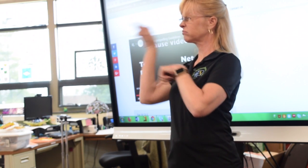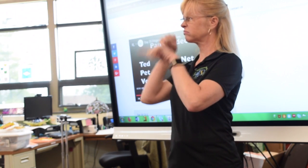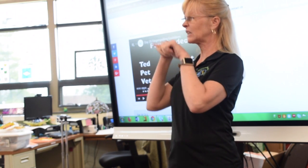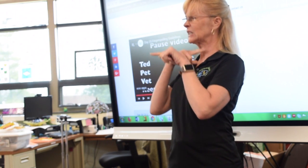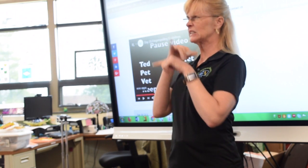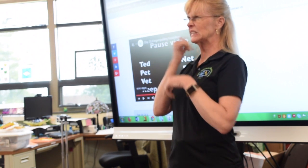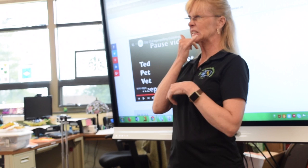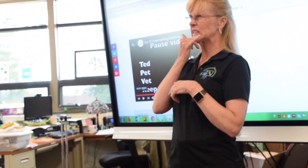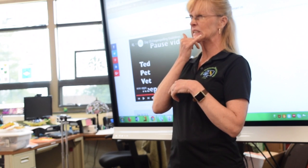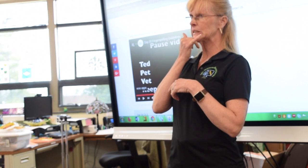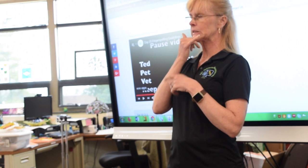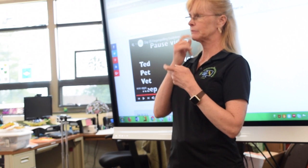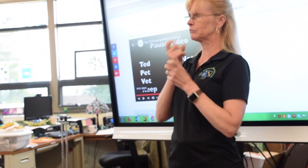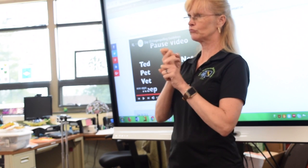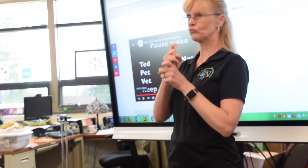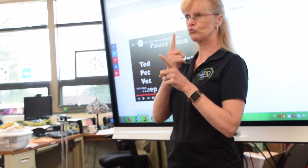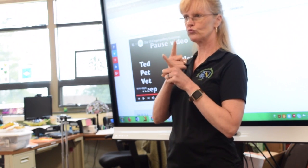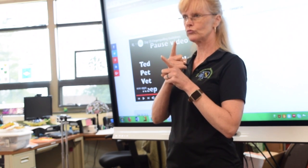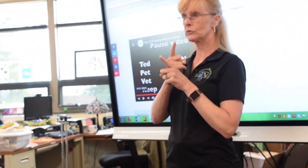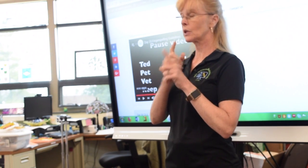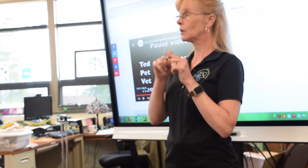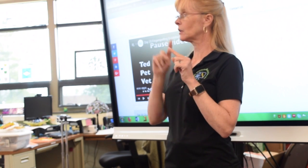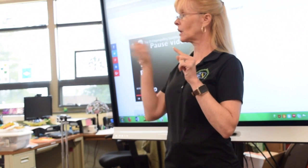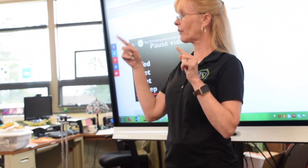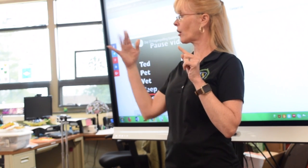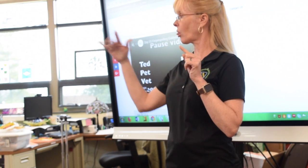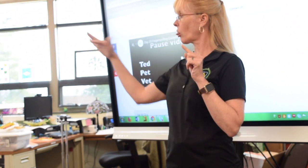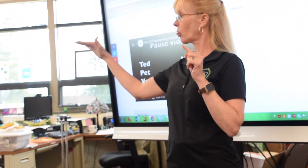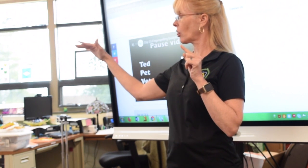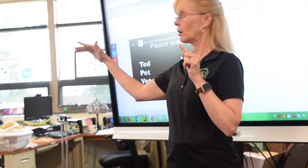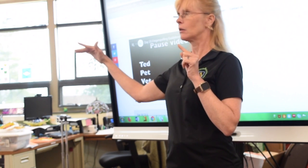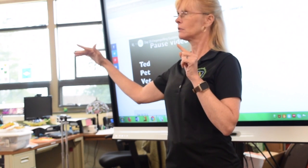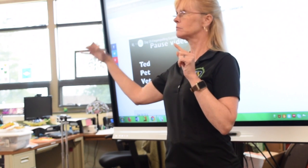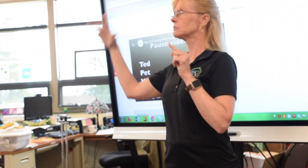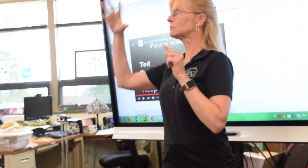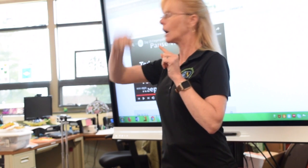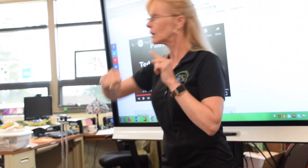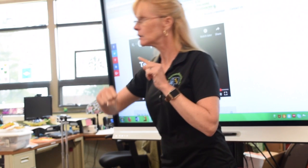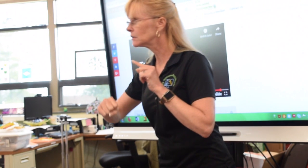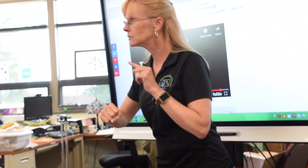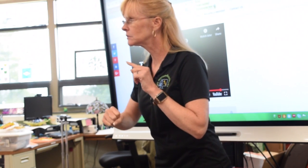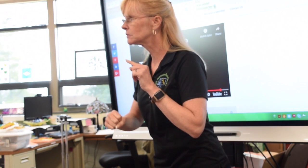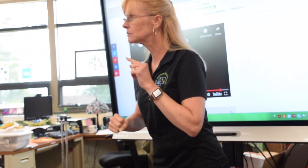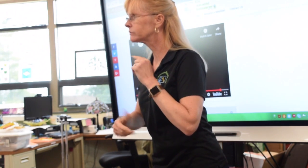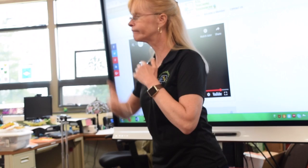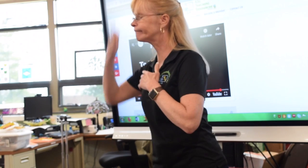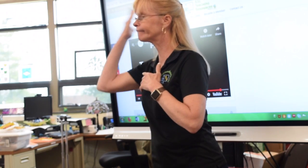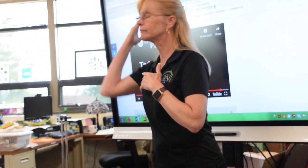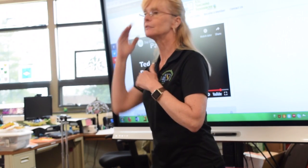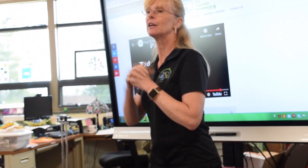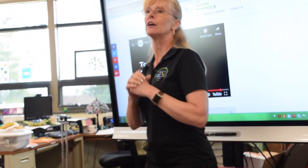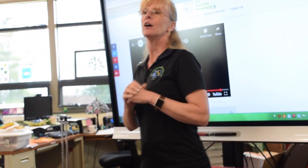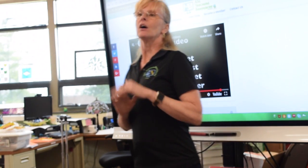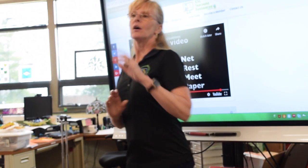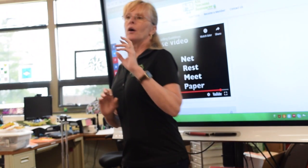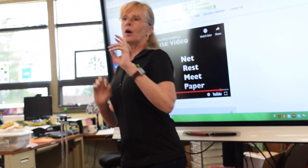it, and then they've gone ahead, and I've lost the word. Just ask them to repeat. Ask them to do it again. Yeah.